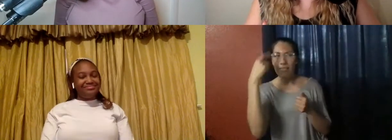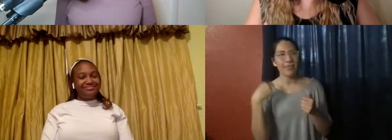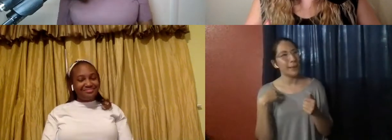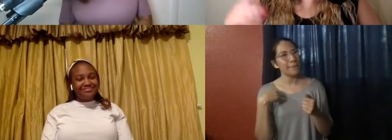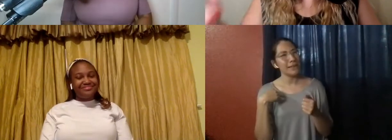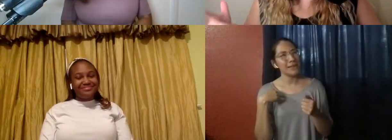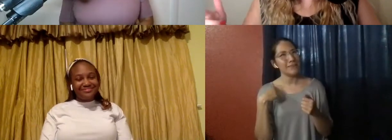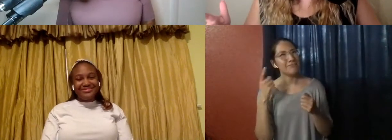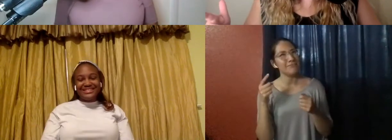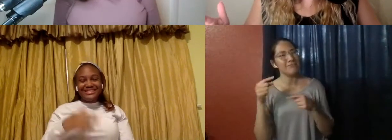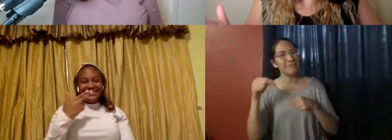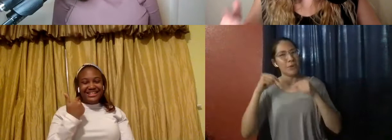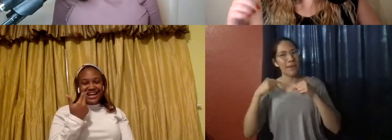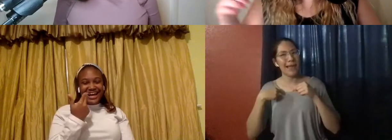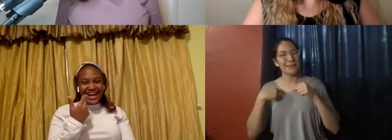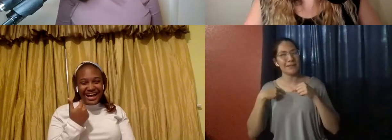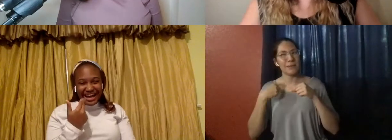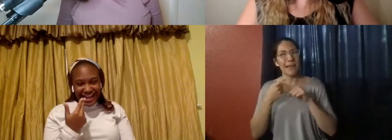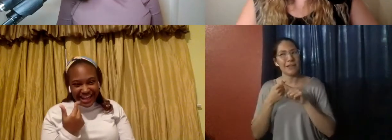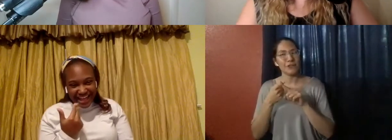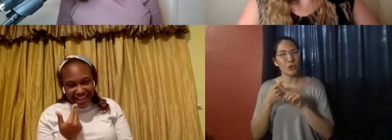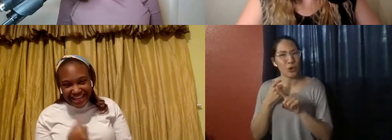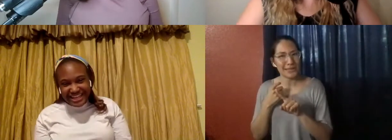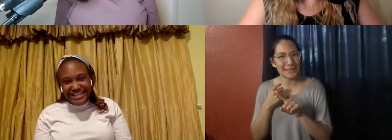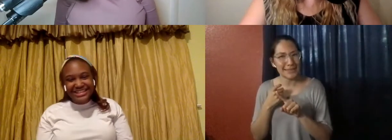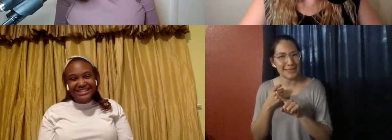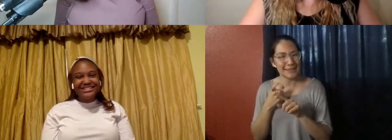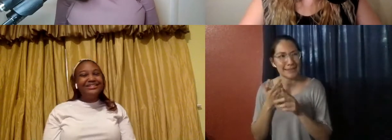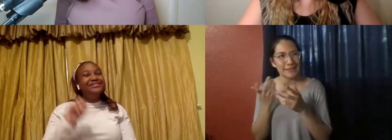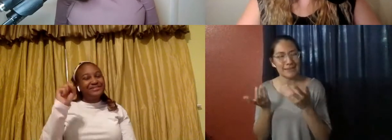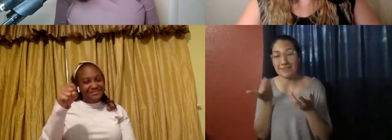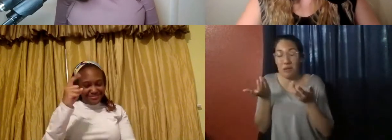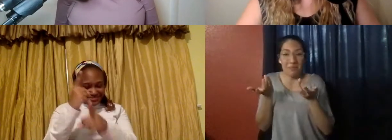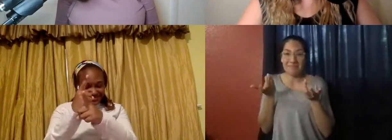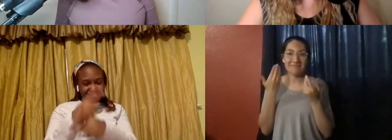see. What, you know, who knows?